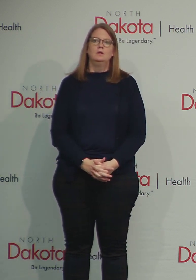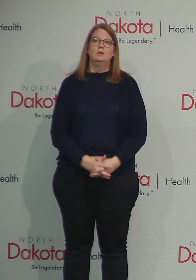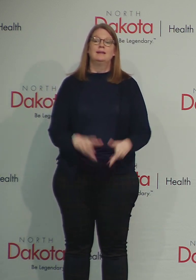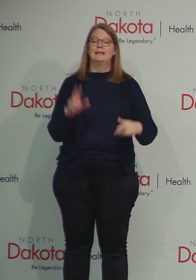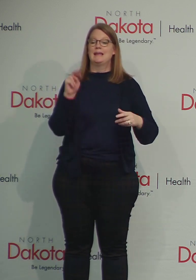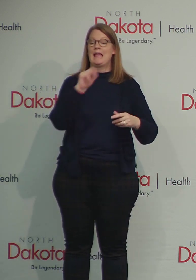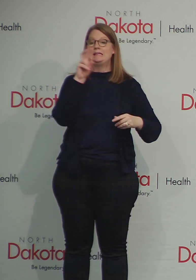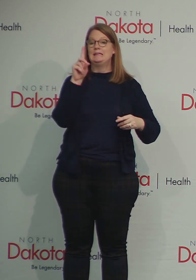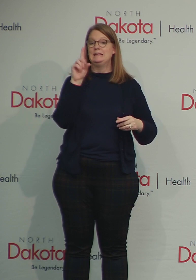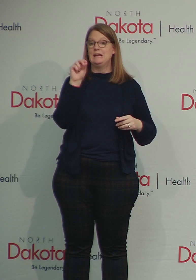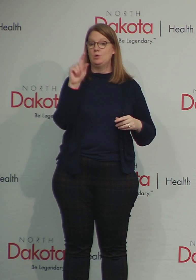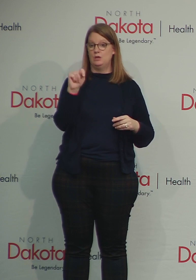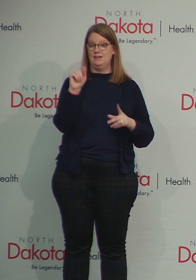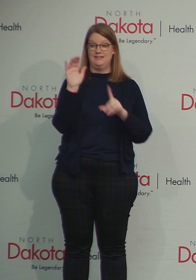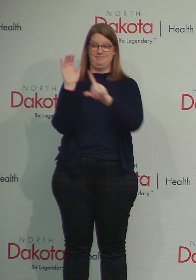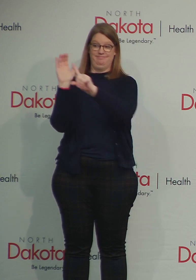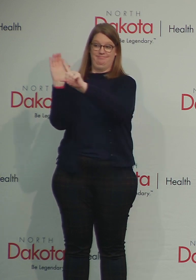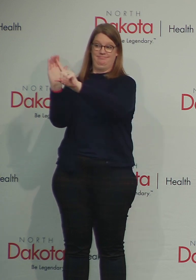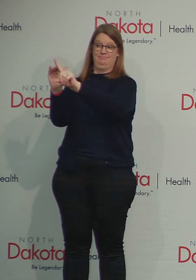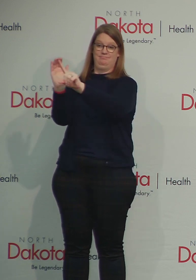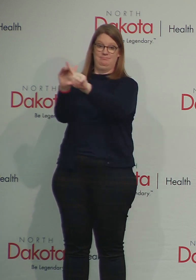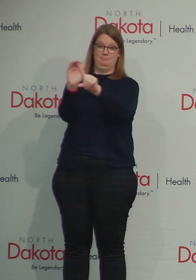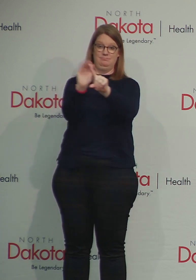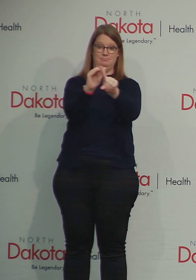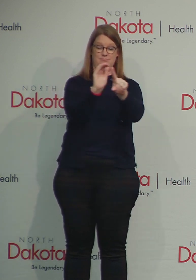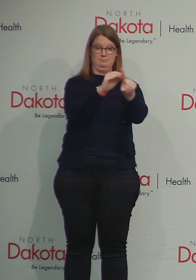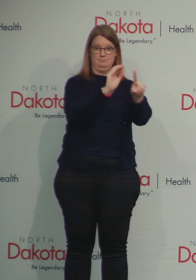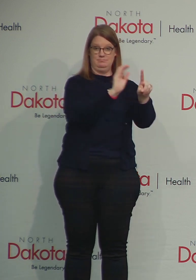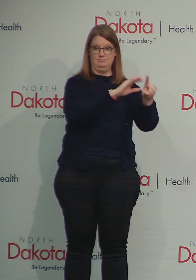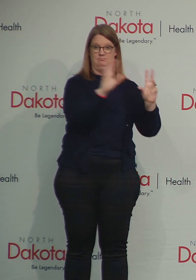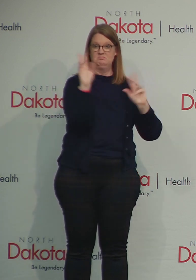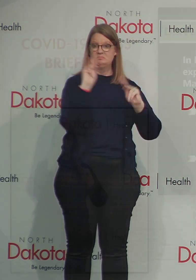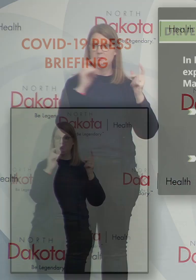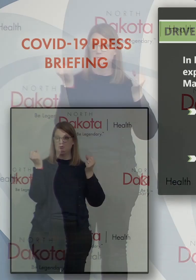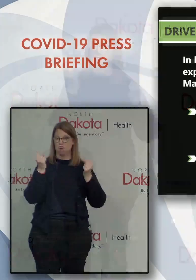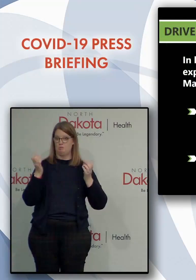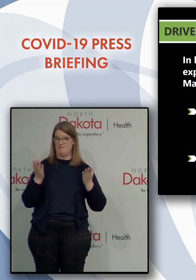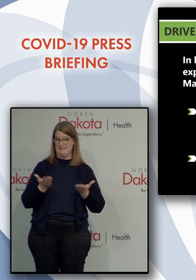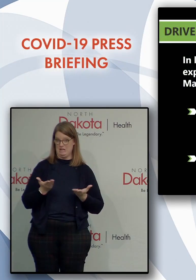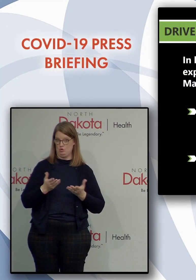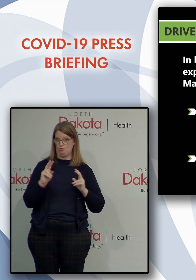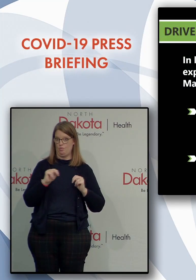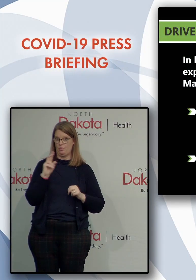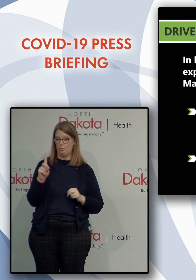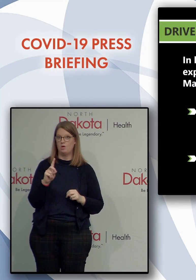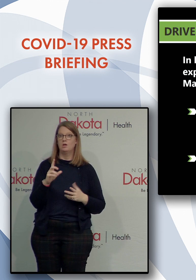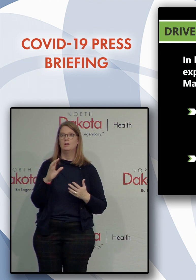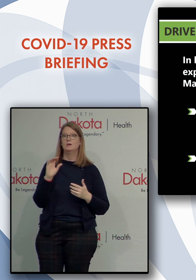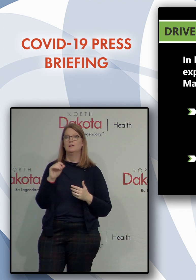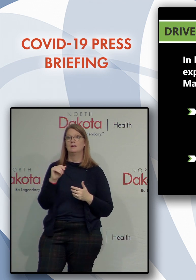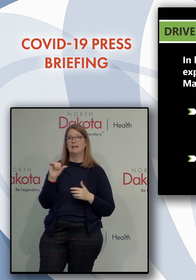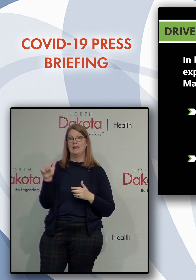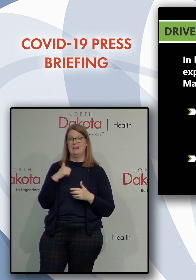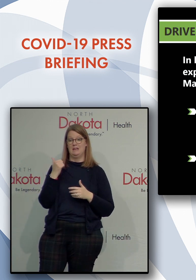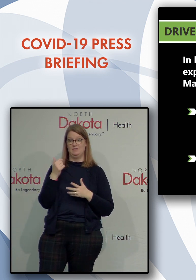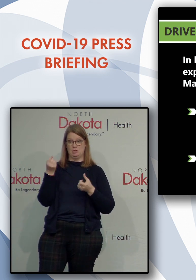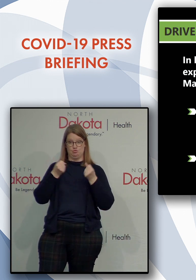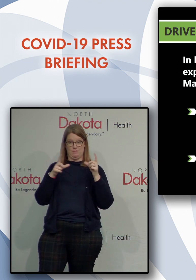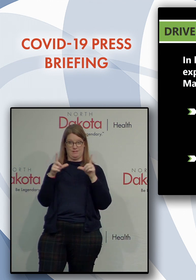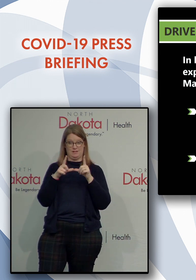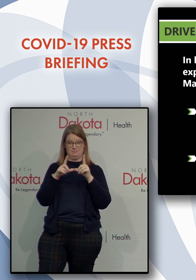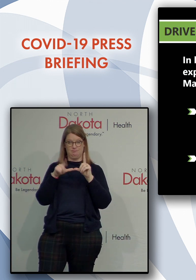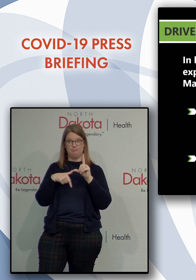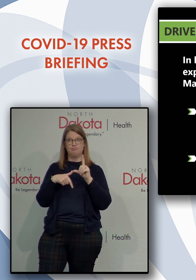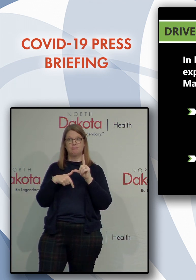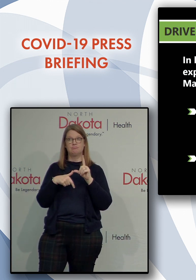NDDoH would like to remind North Dakota drivers that all driver's license which expired after March 31st